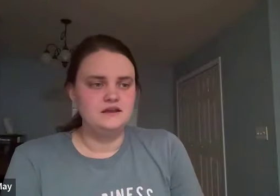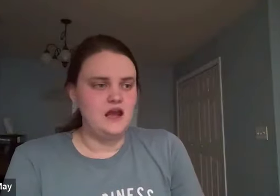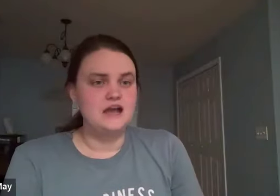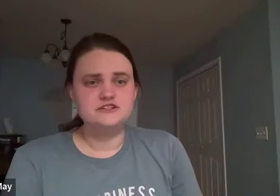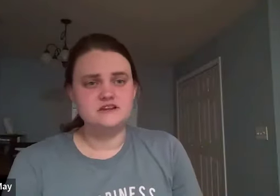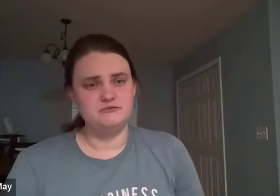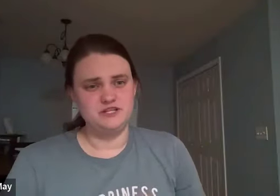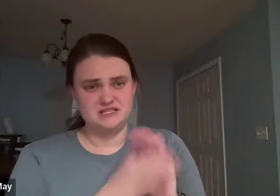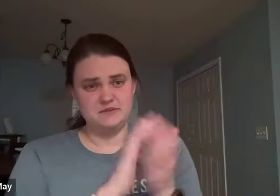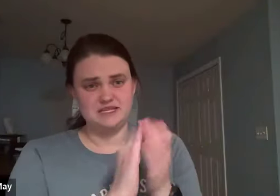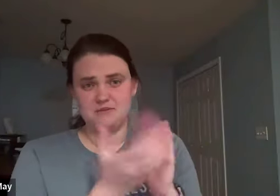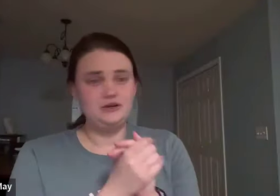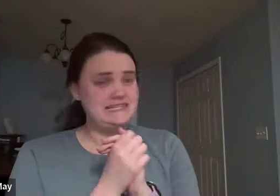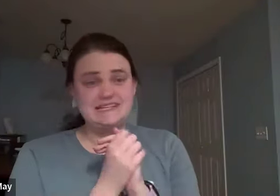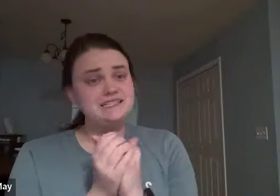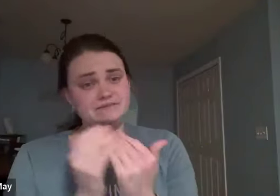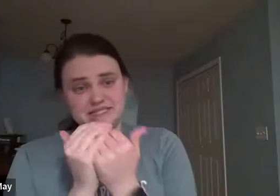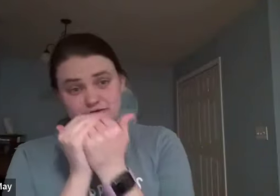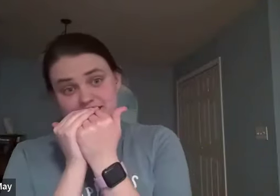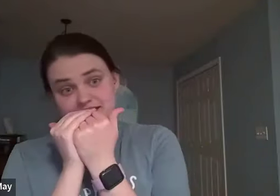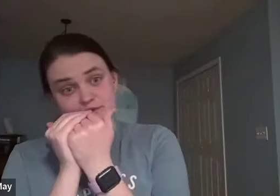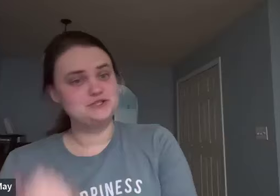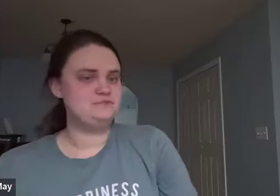Yeah, I used to think it'd be just the same as hamburger. It's not. Big difference. Sandwich.